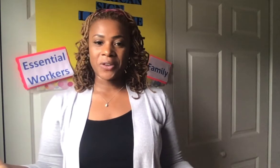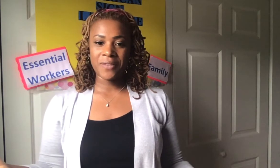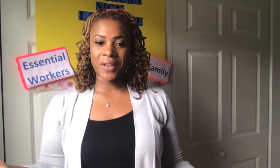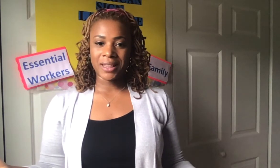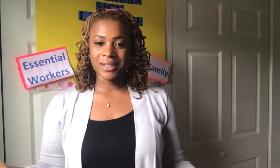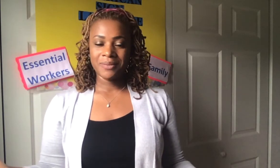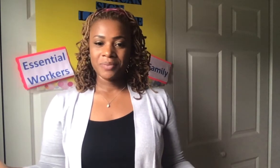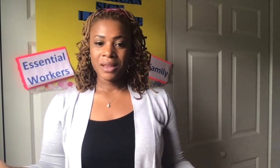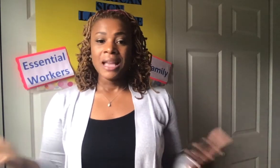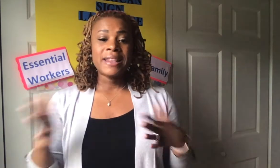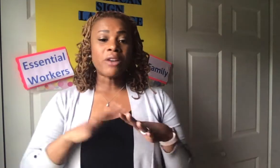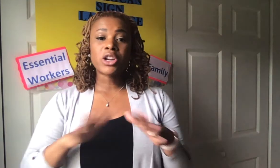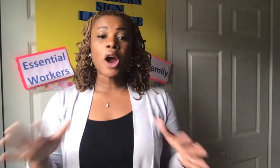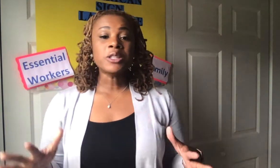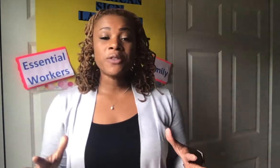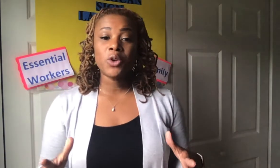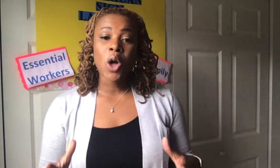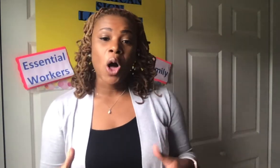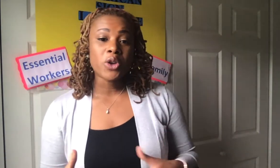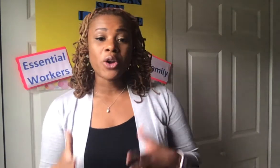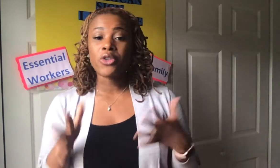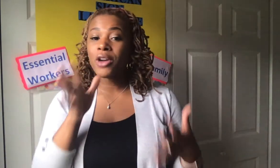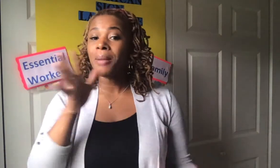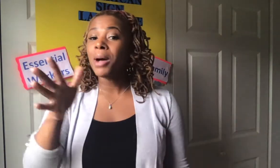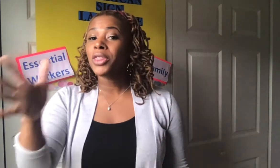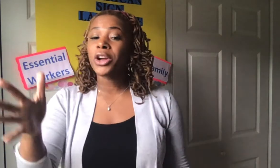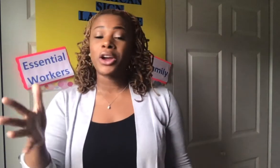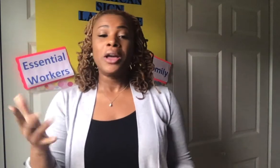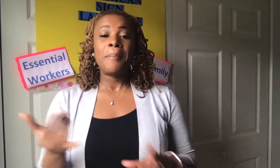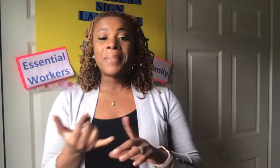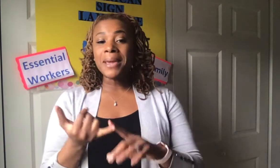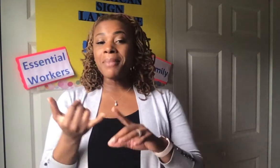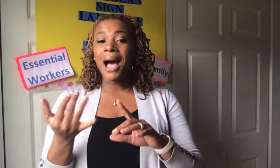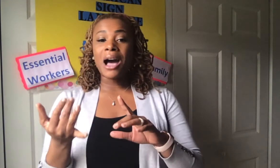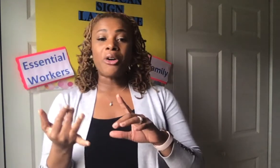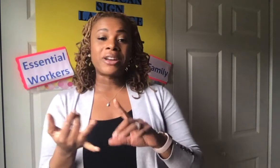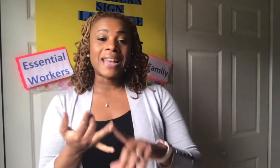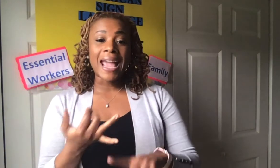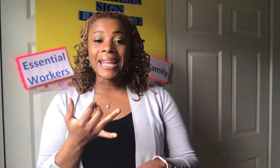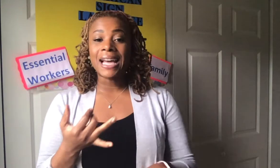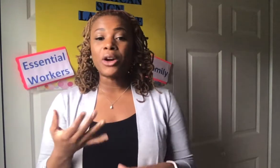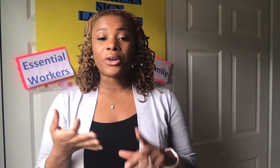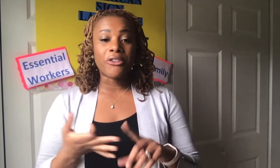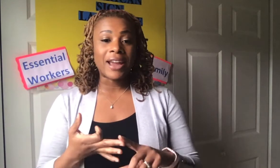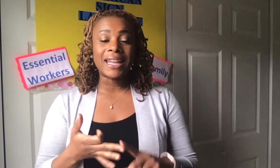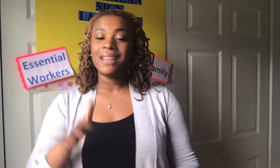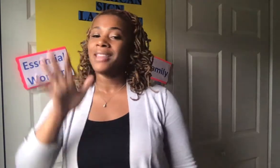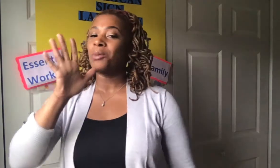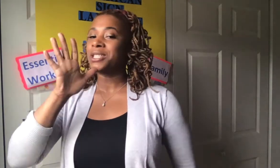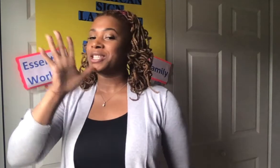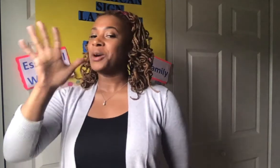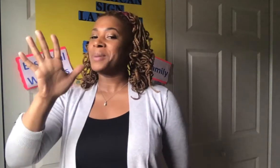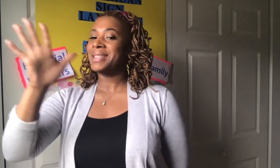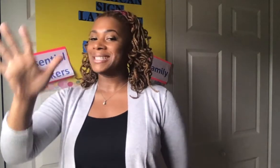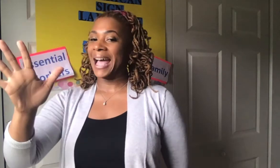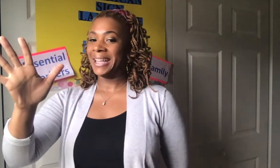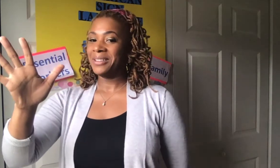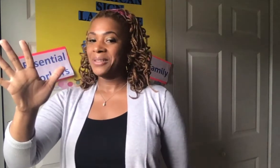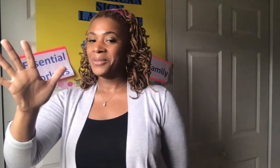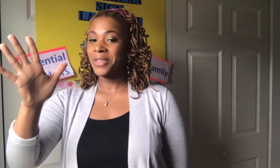grandfather. Now, regardless if you call your grandmother Mima or Nana or Granny, that would still be the sign for that